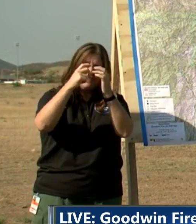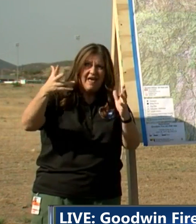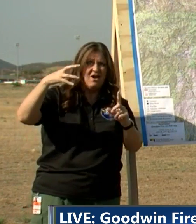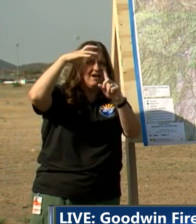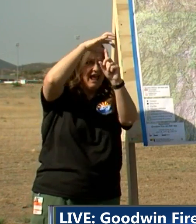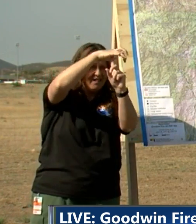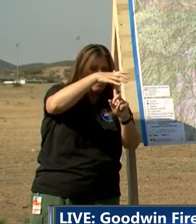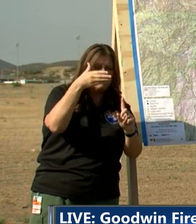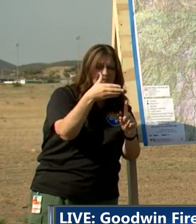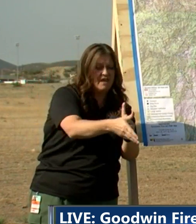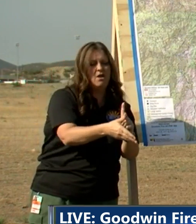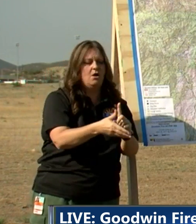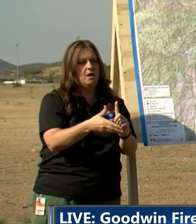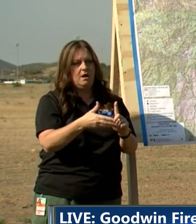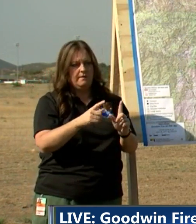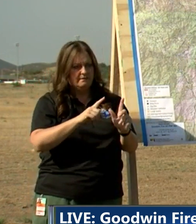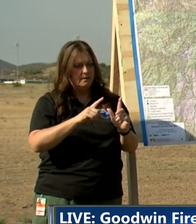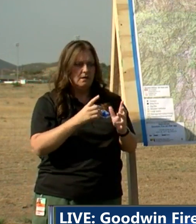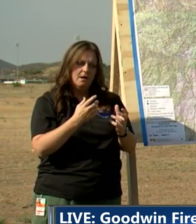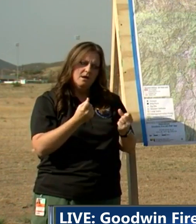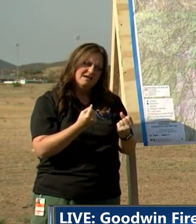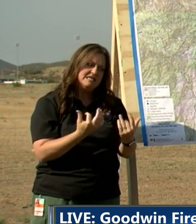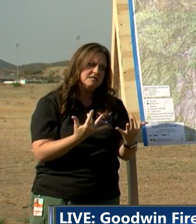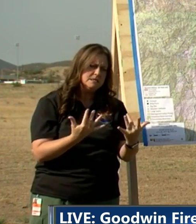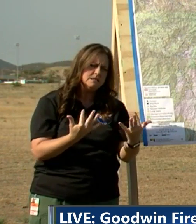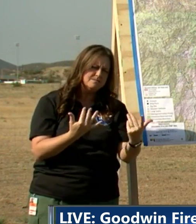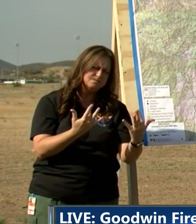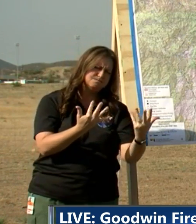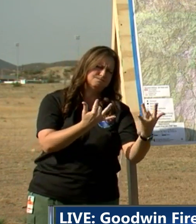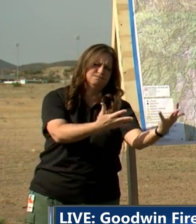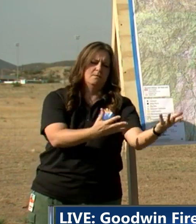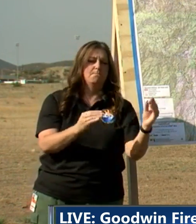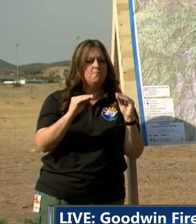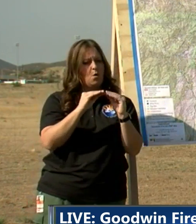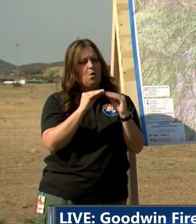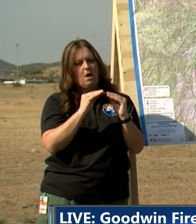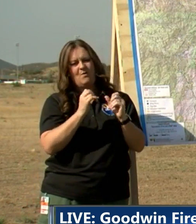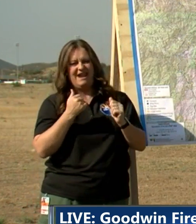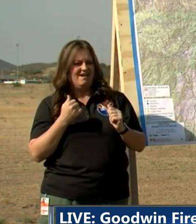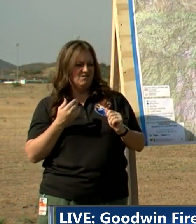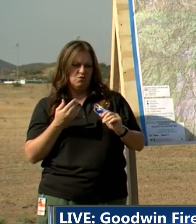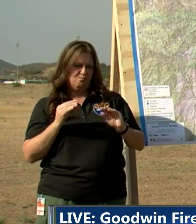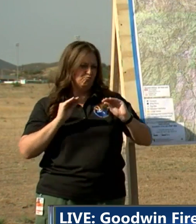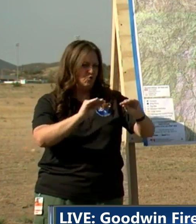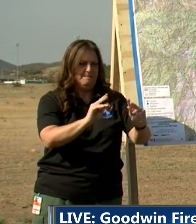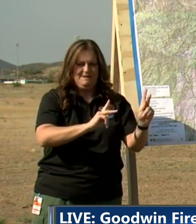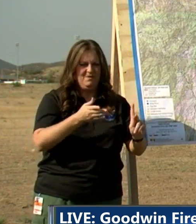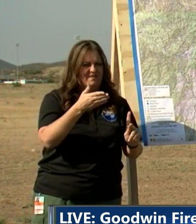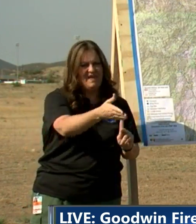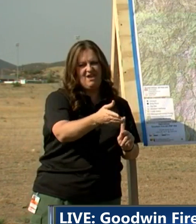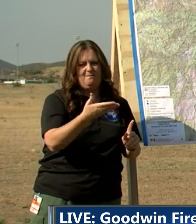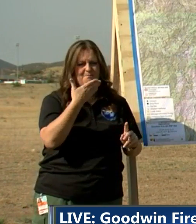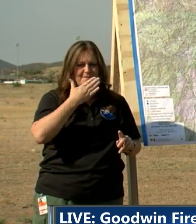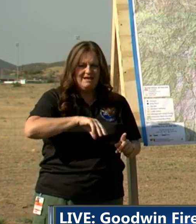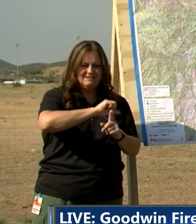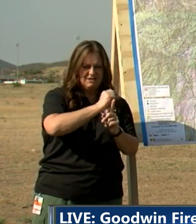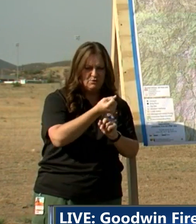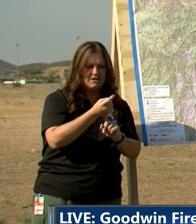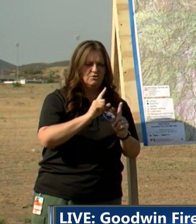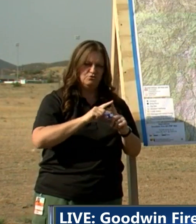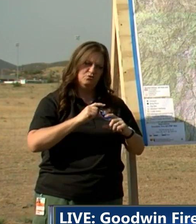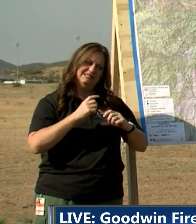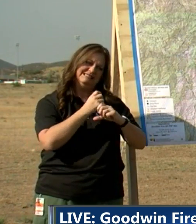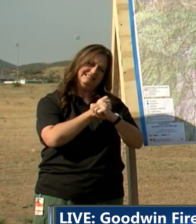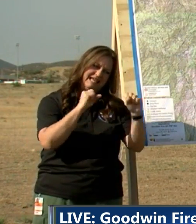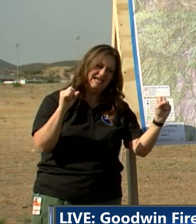just continues to grow in intensity and heat, and we have to put people in bad spots to try to keep it out of the structure, if